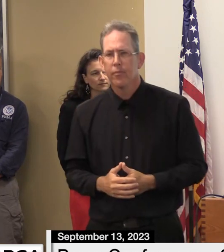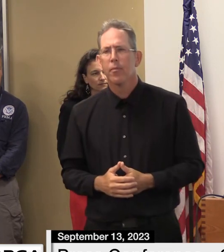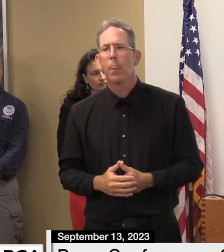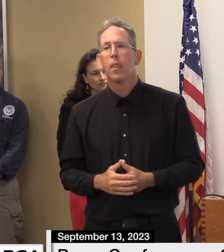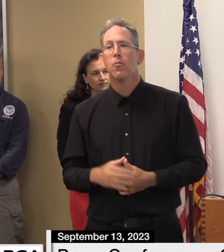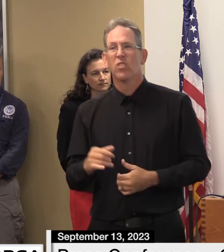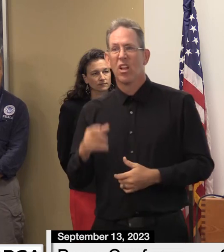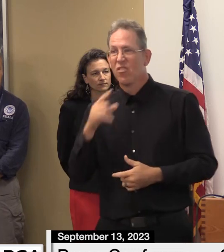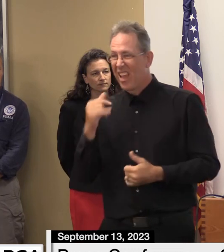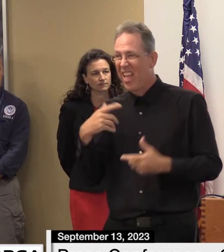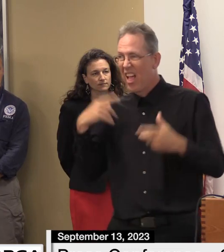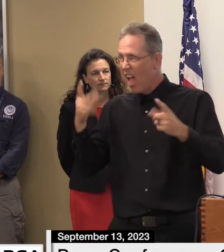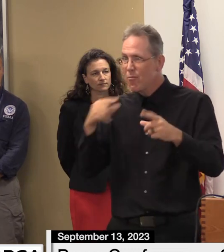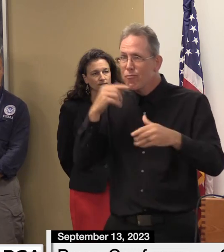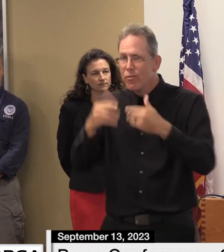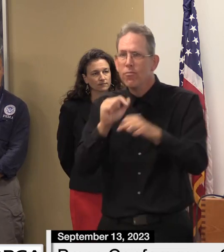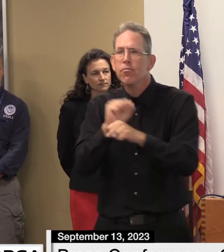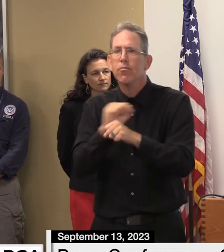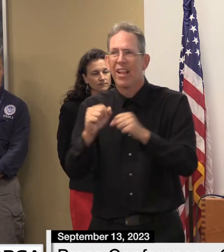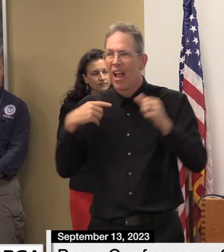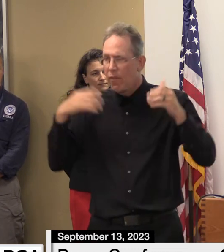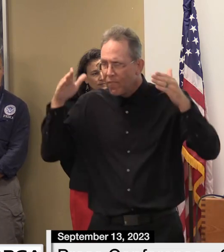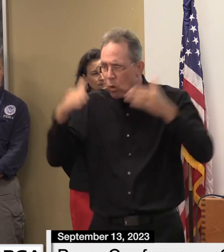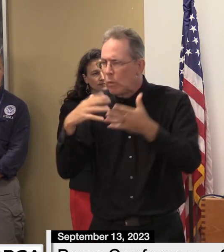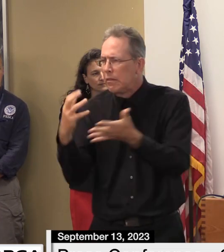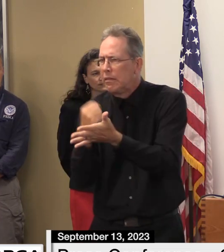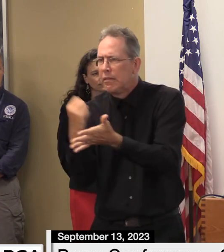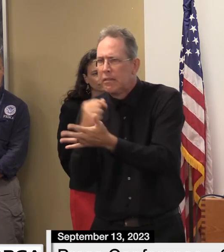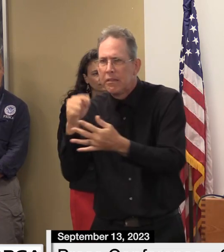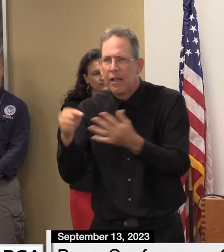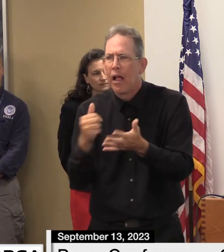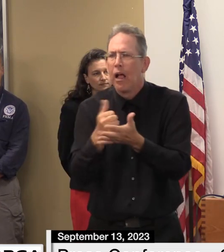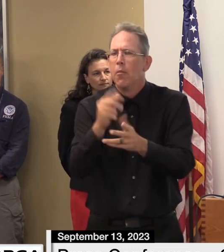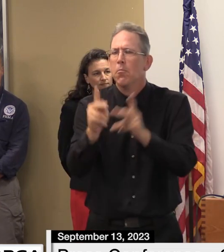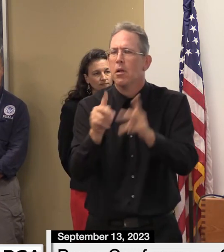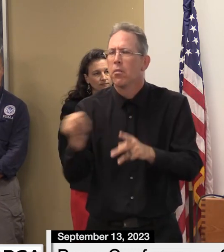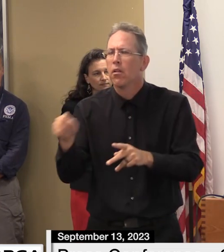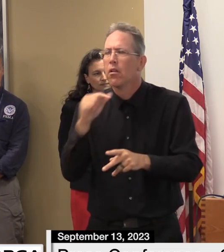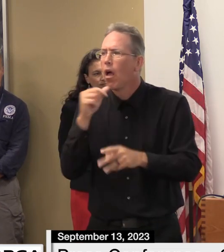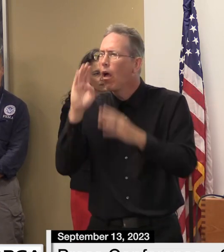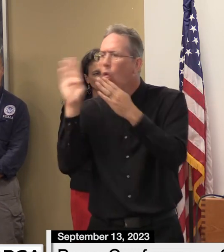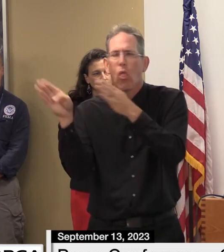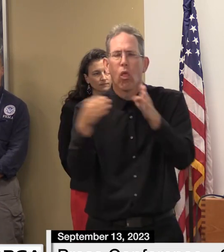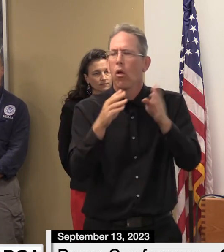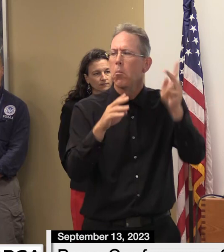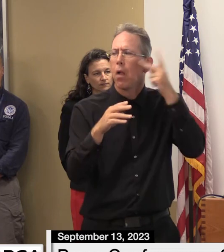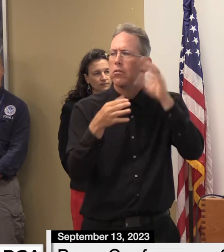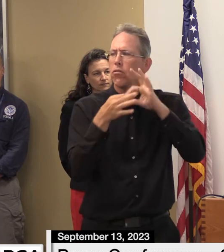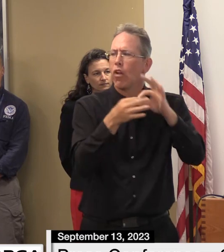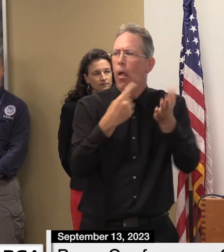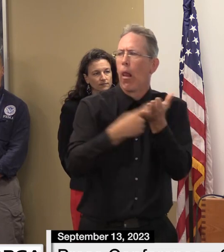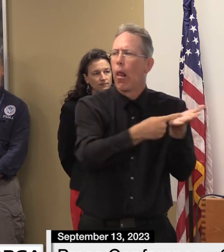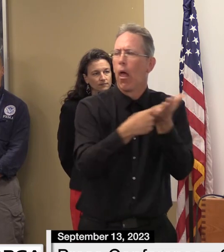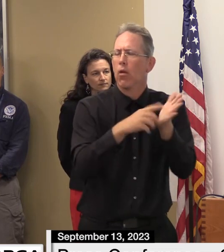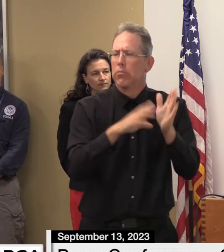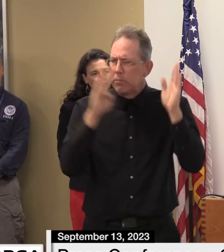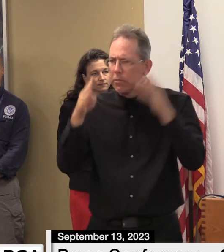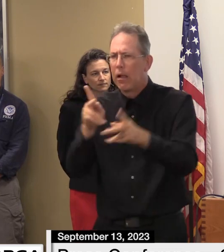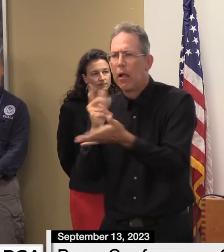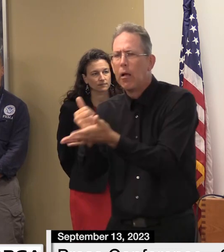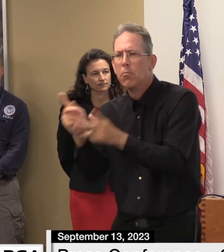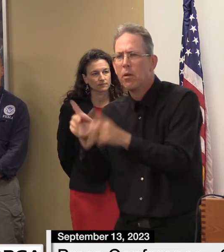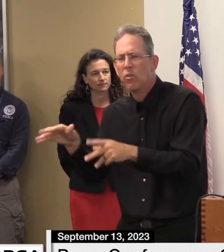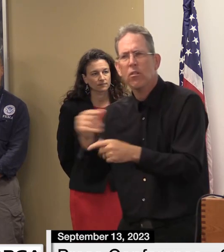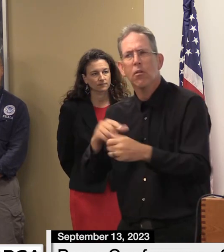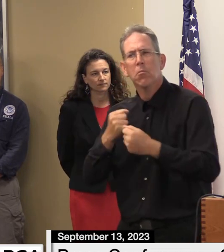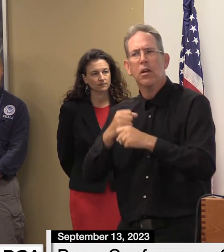help Vermonters and not get distracted by politics, we can make a difference. Initiatives like the one